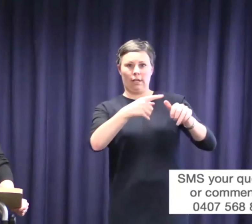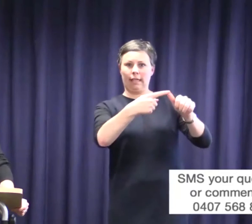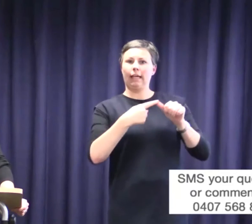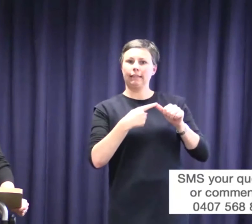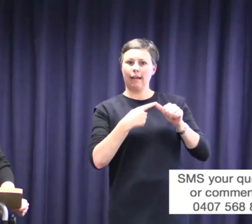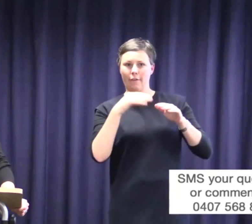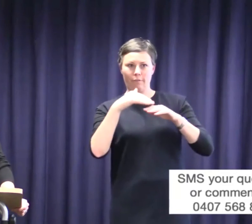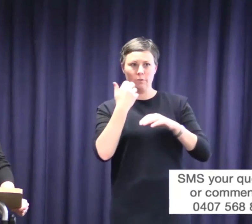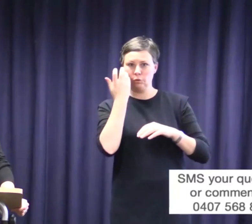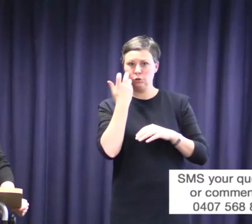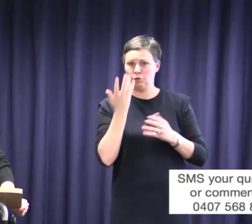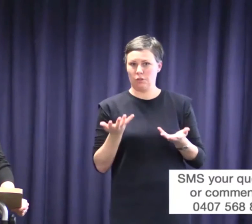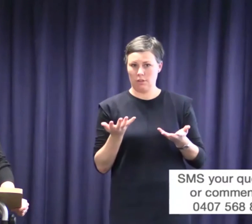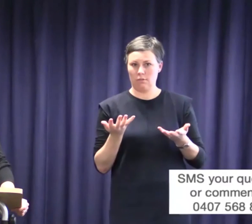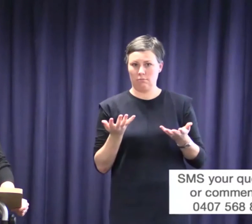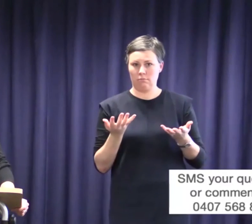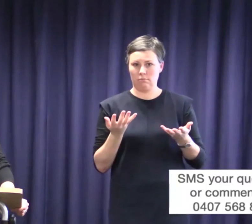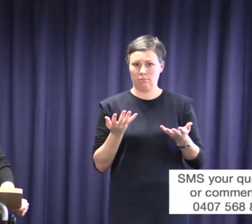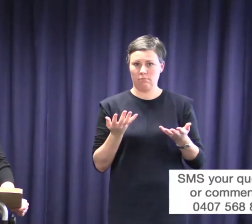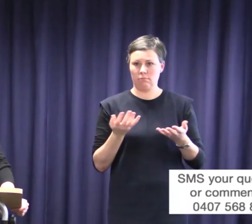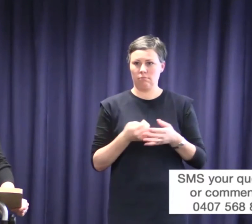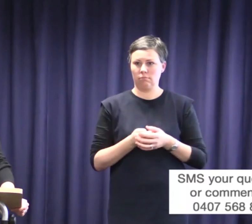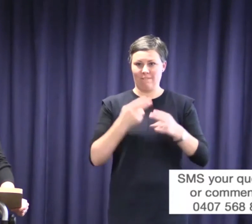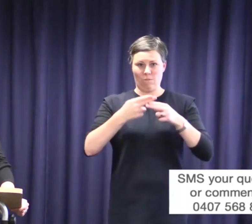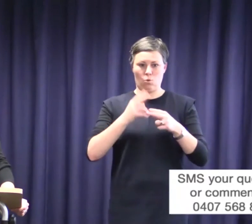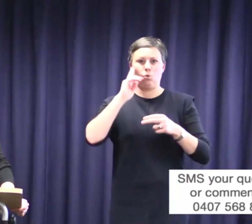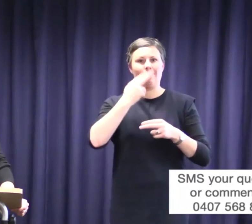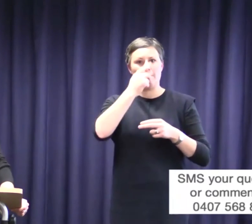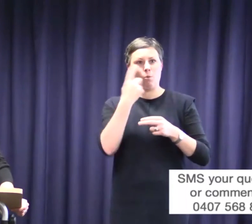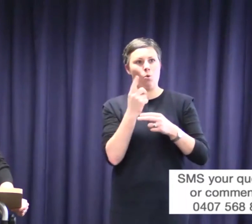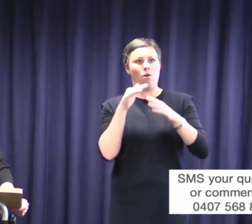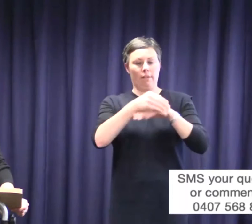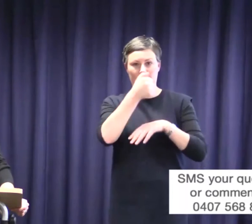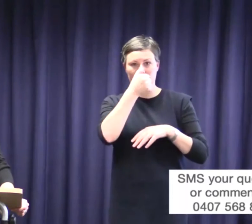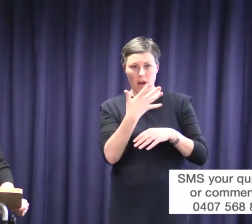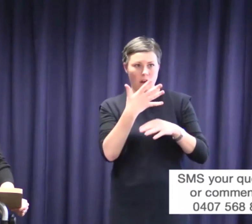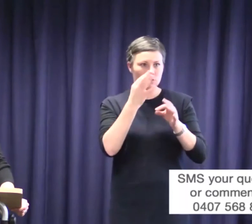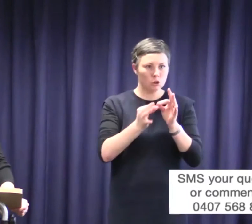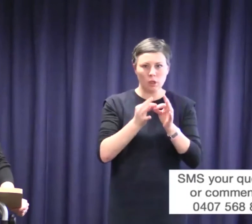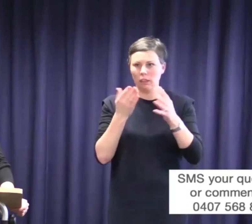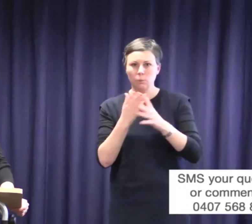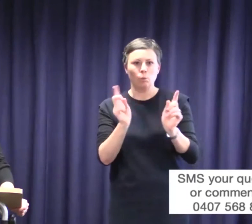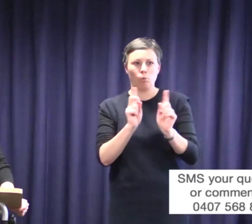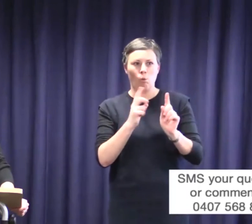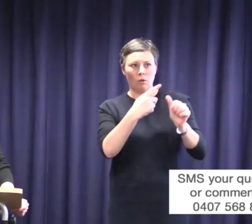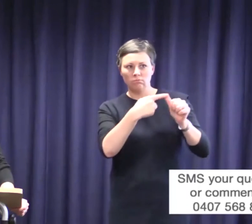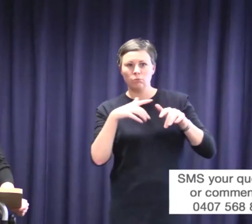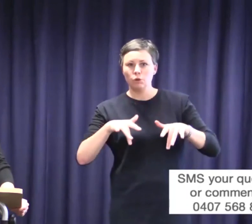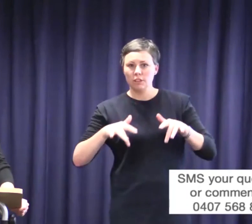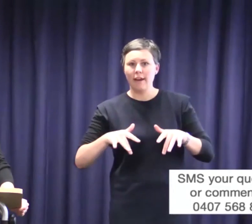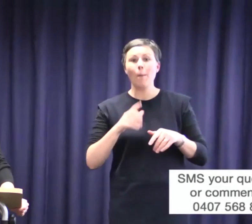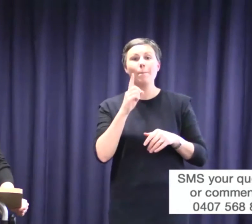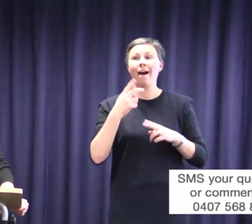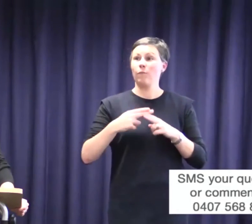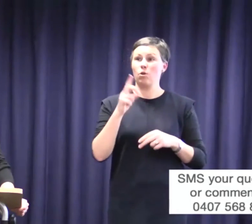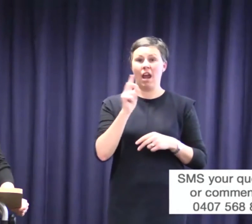what the future holds in relation to services for deaf people over 65 and their interpreting needs. But for the moment,